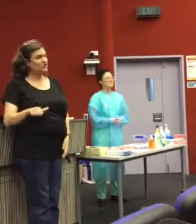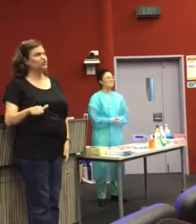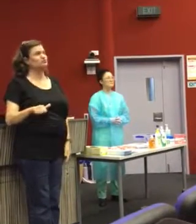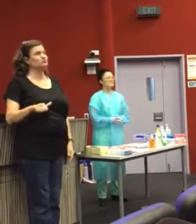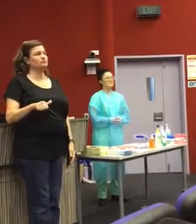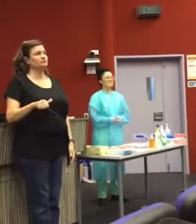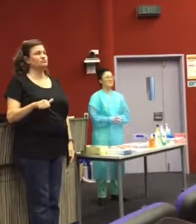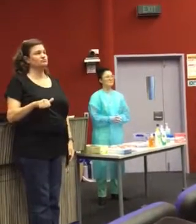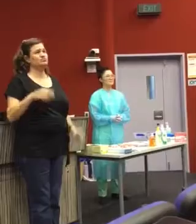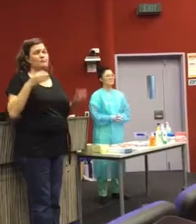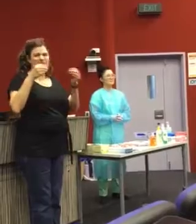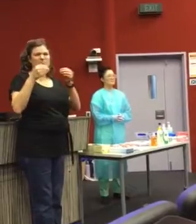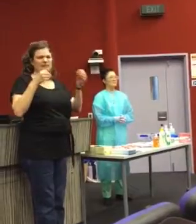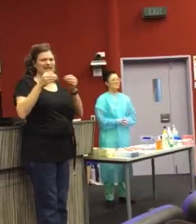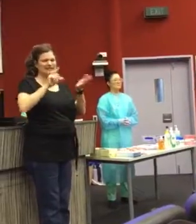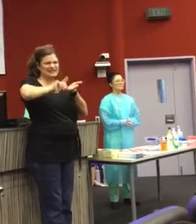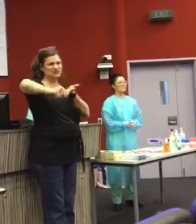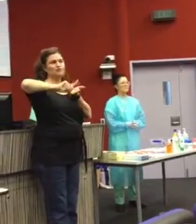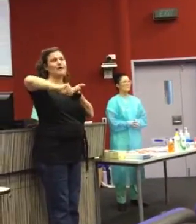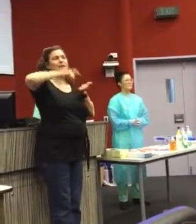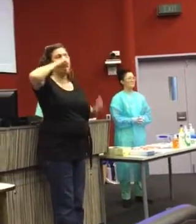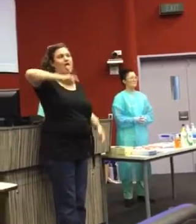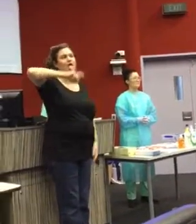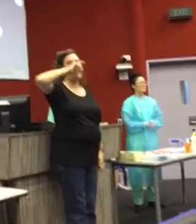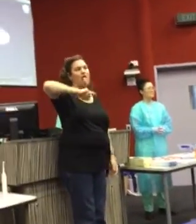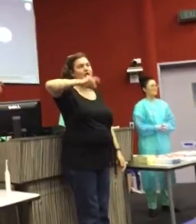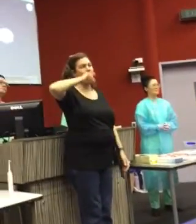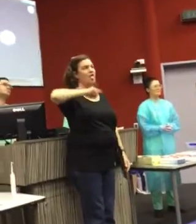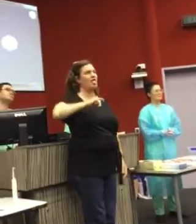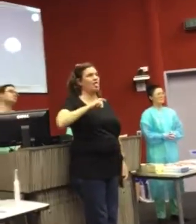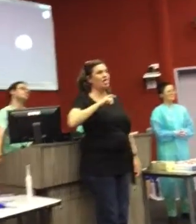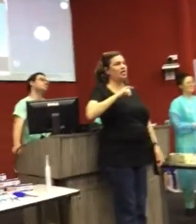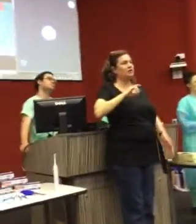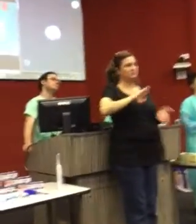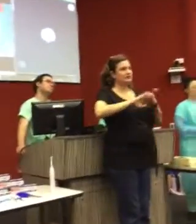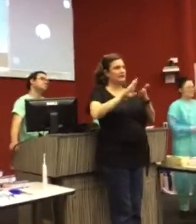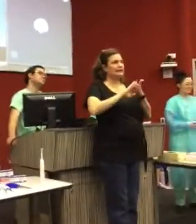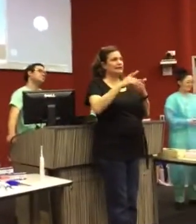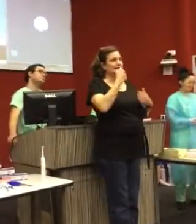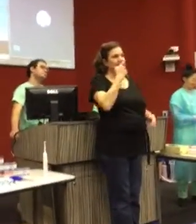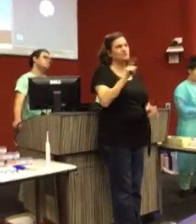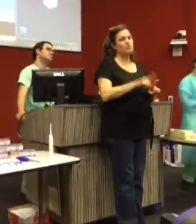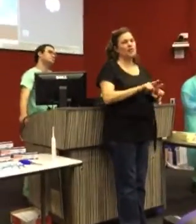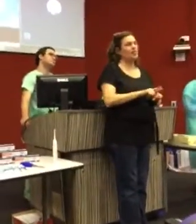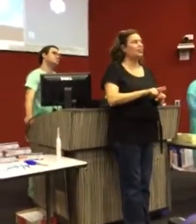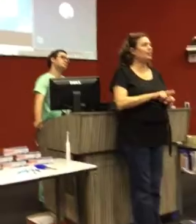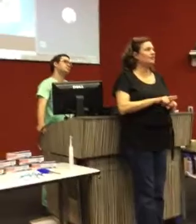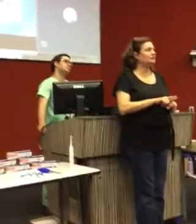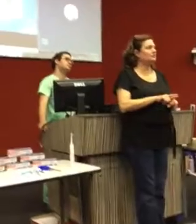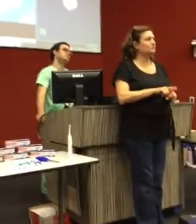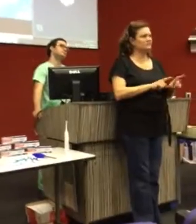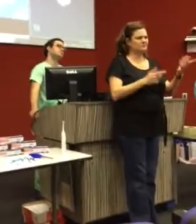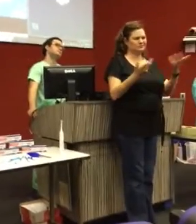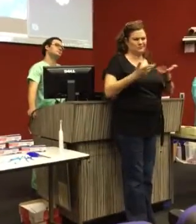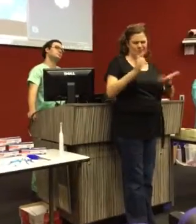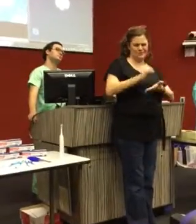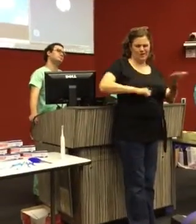tongue scrapers that you can use and just run across the back of the tongue and clean things And you just up as well. dump it in a So it's not small necessary to bottle? use the